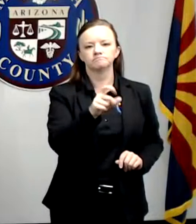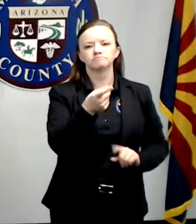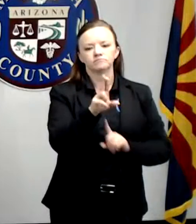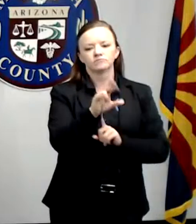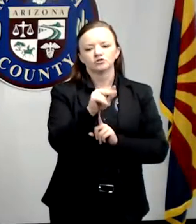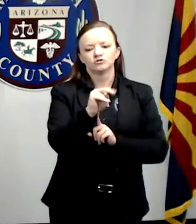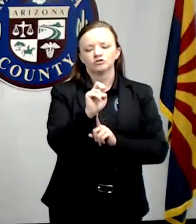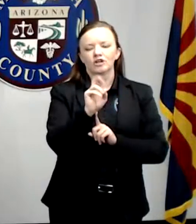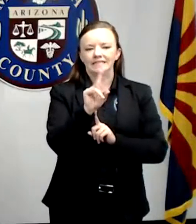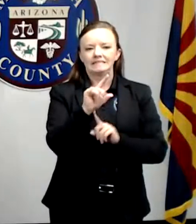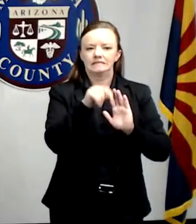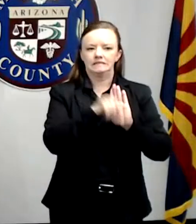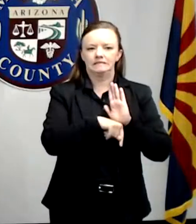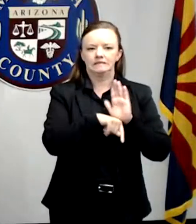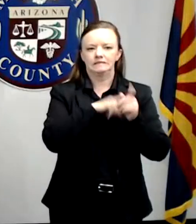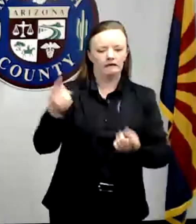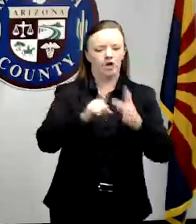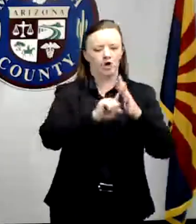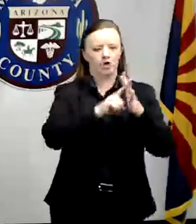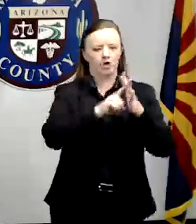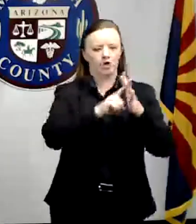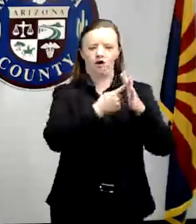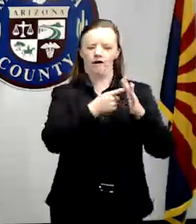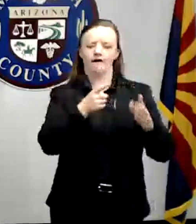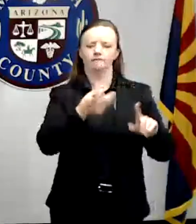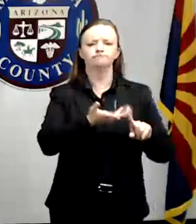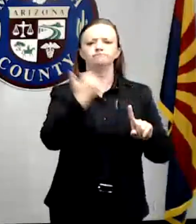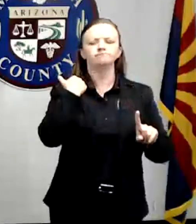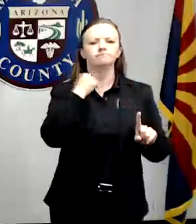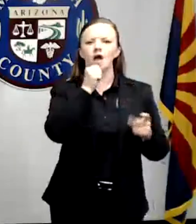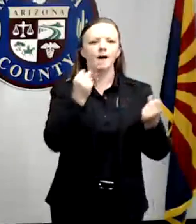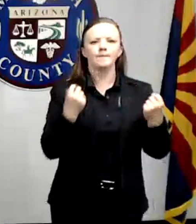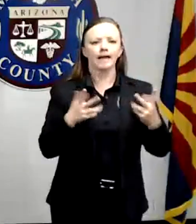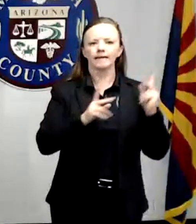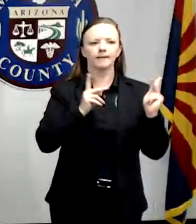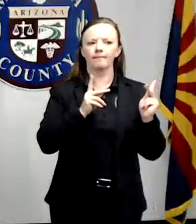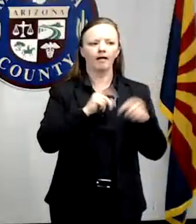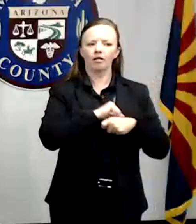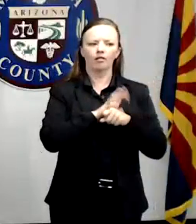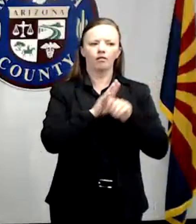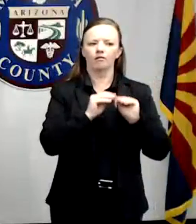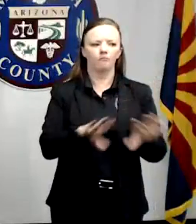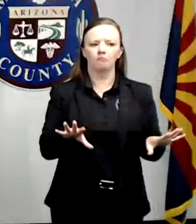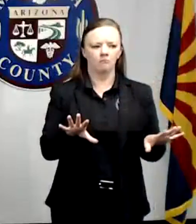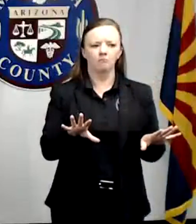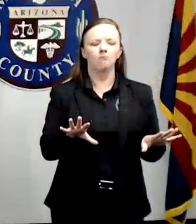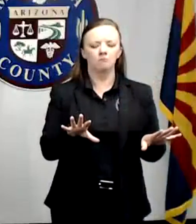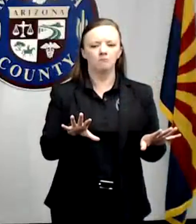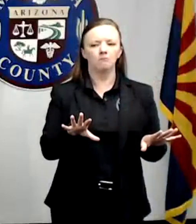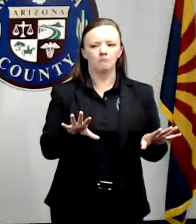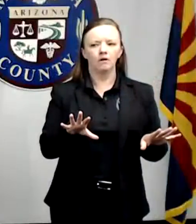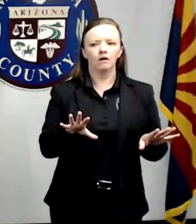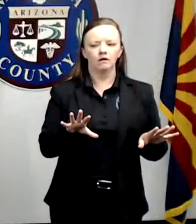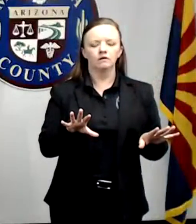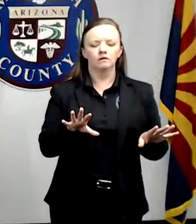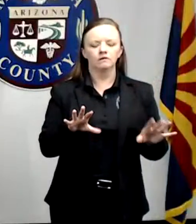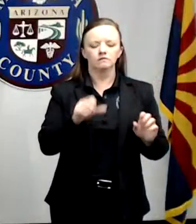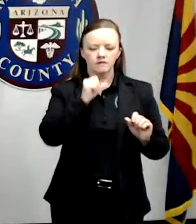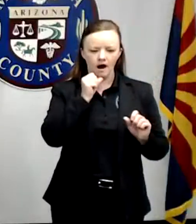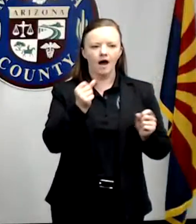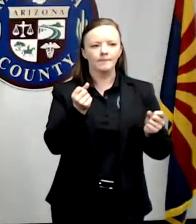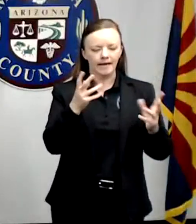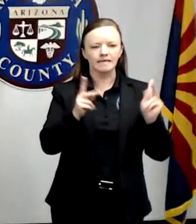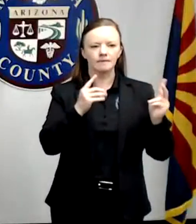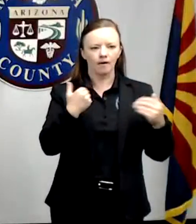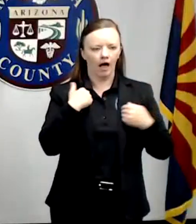into quite a bit of detail on that, on the lot of people that were involved in this, or a whole lot of cases, I should say.